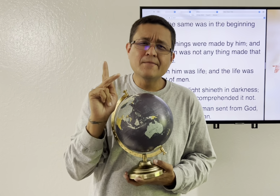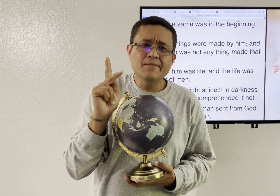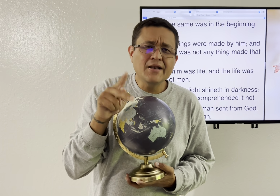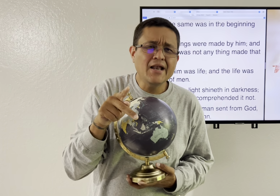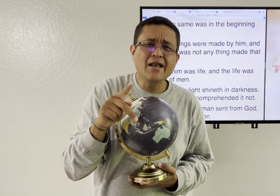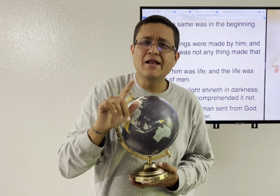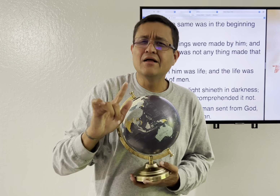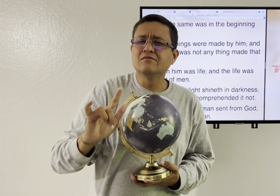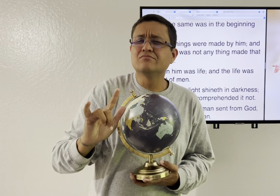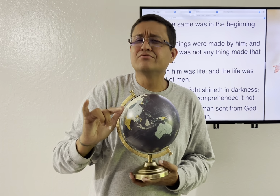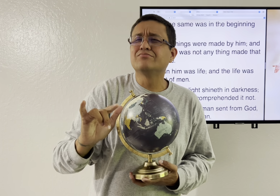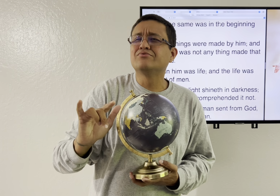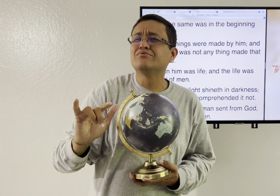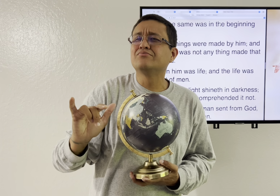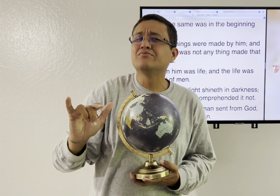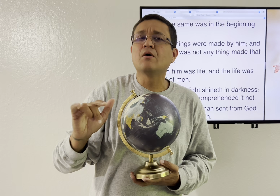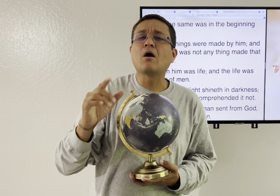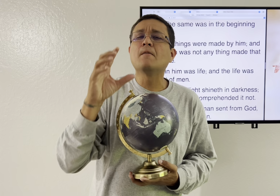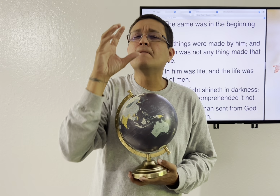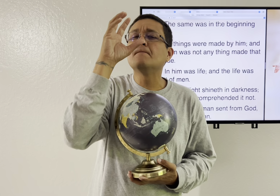the trees, the plants,